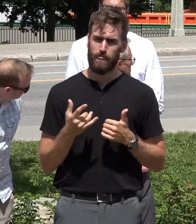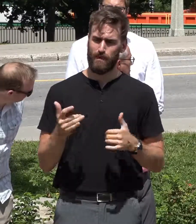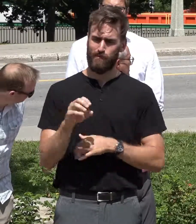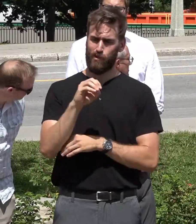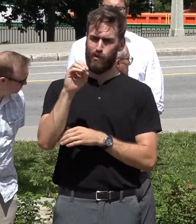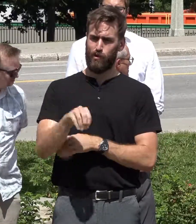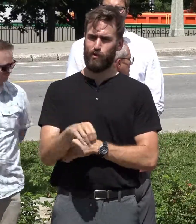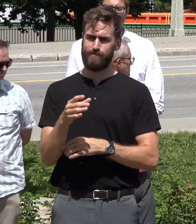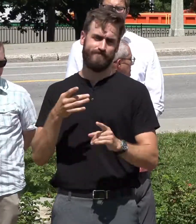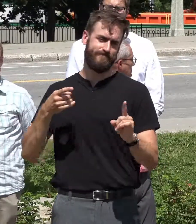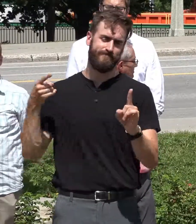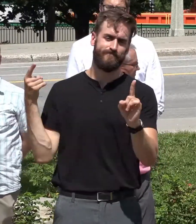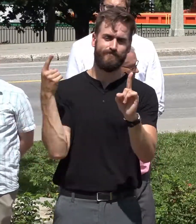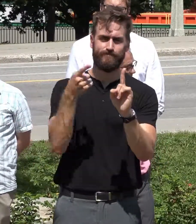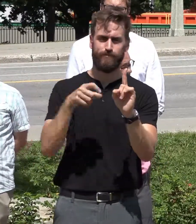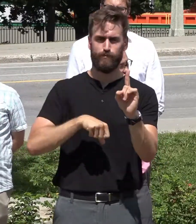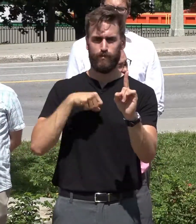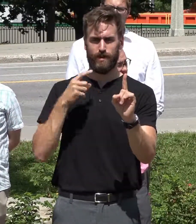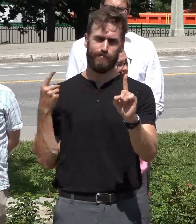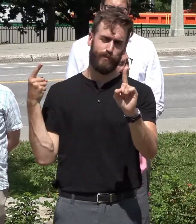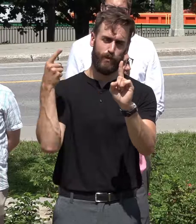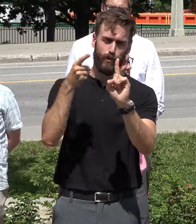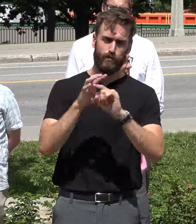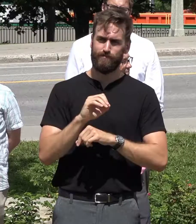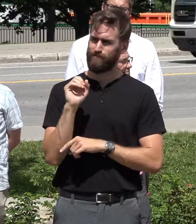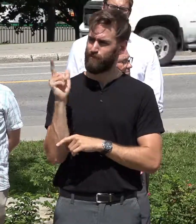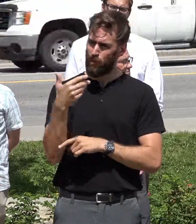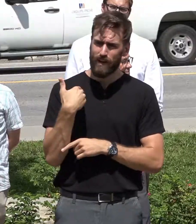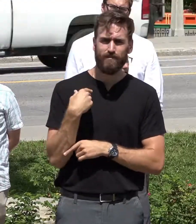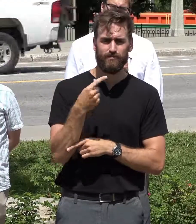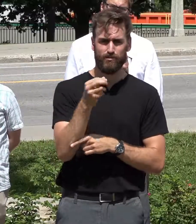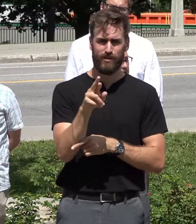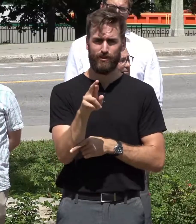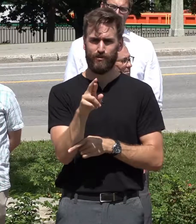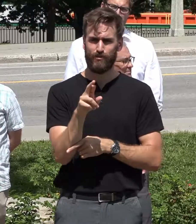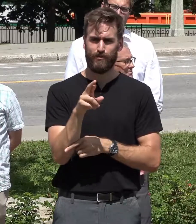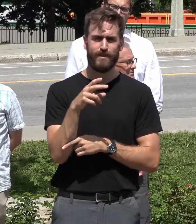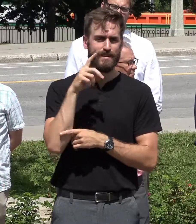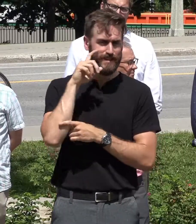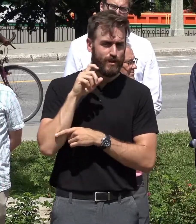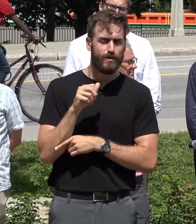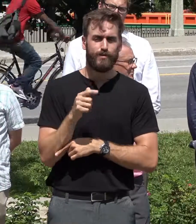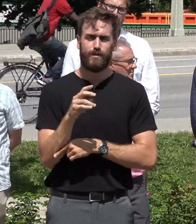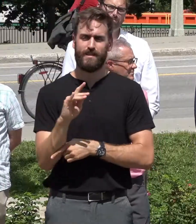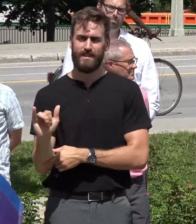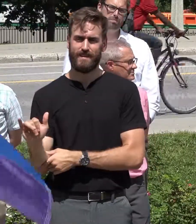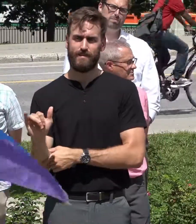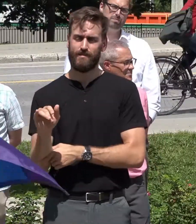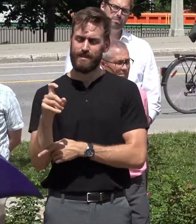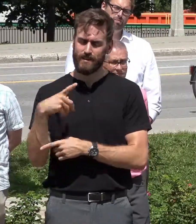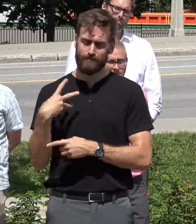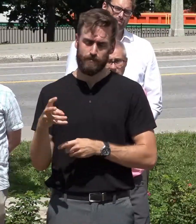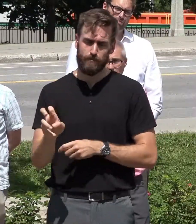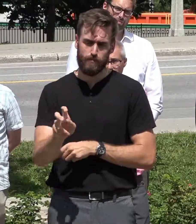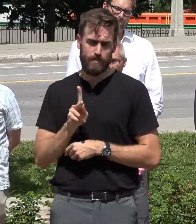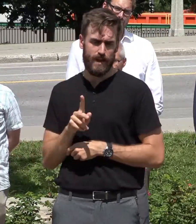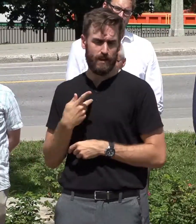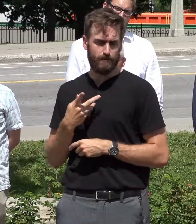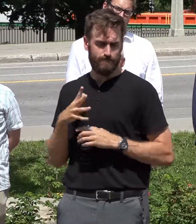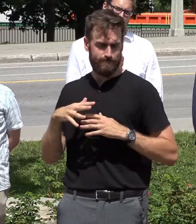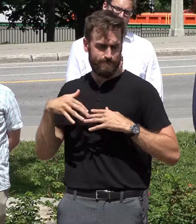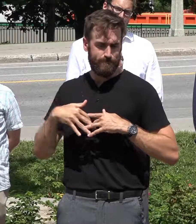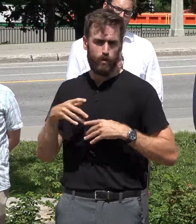Pride is about, because we all have a gender and a sexuality. So it's time to get back to our roots. This is about